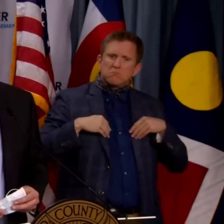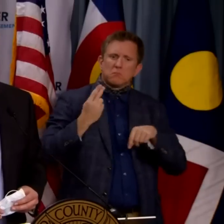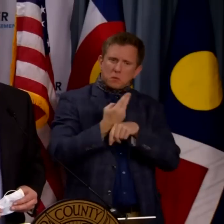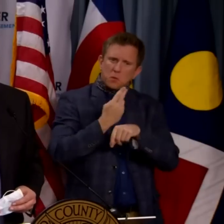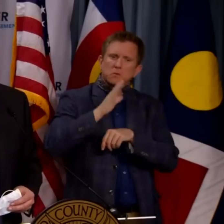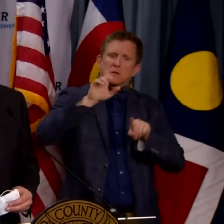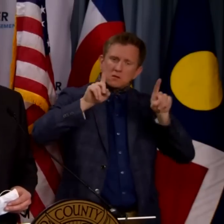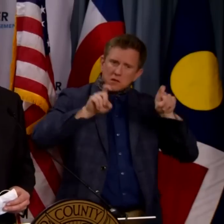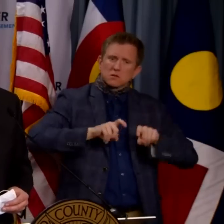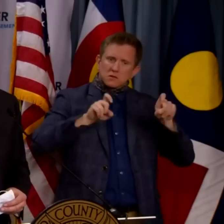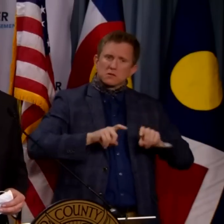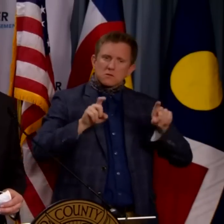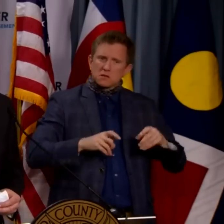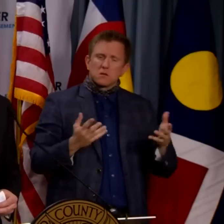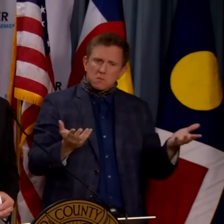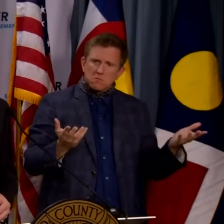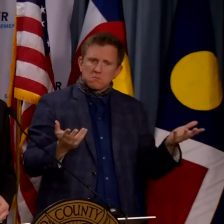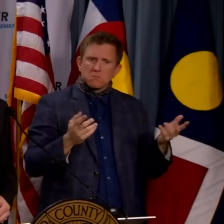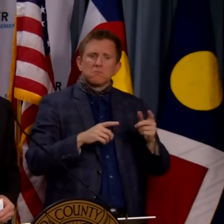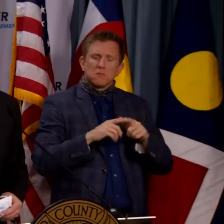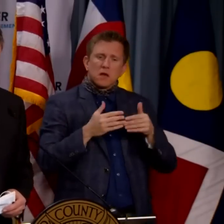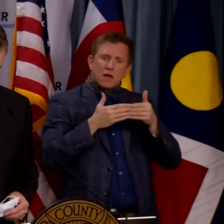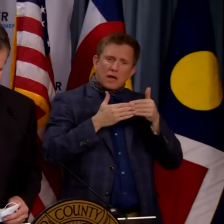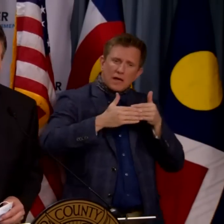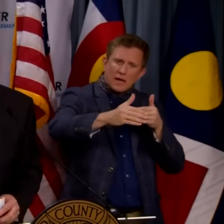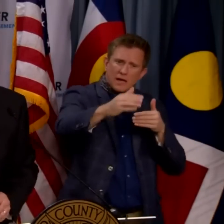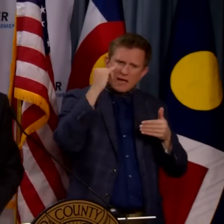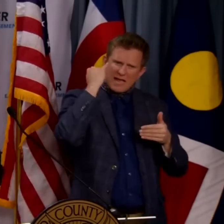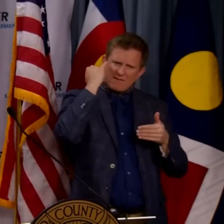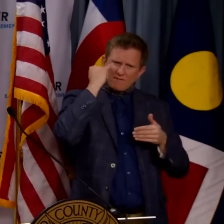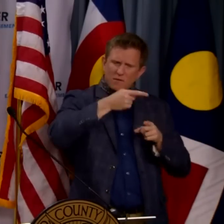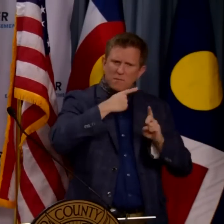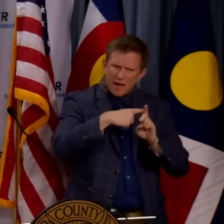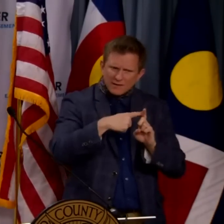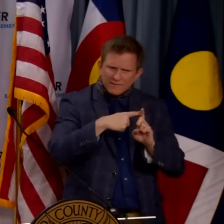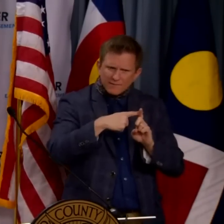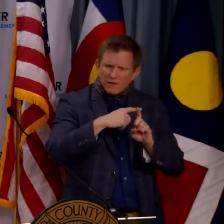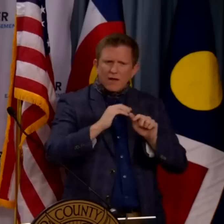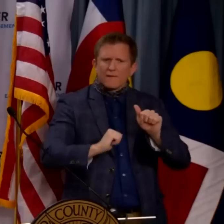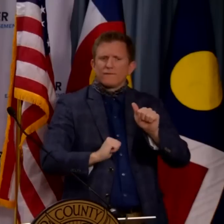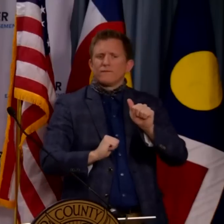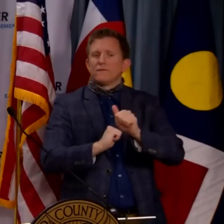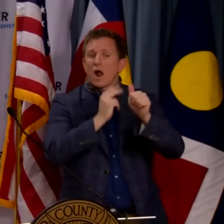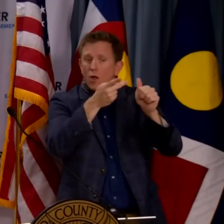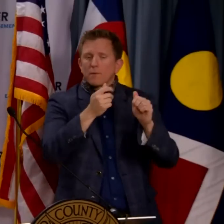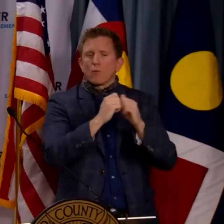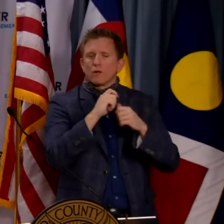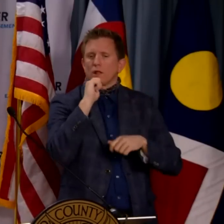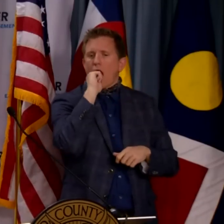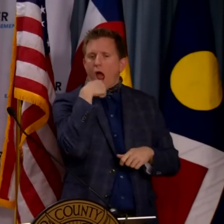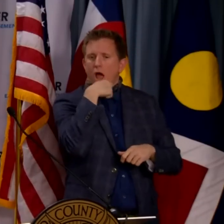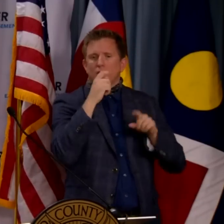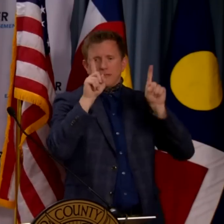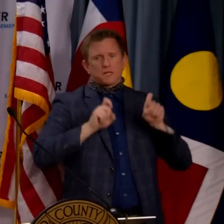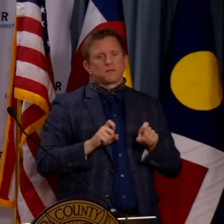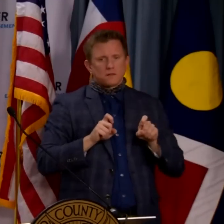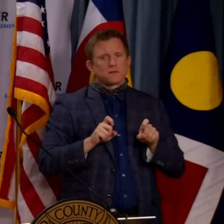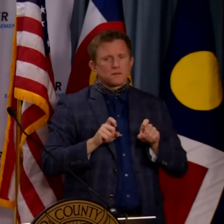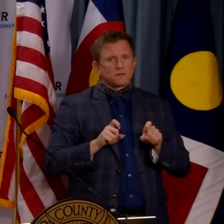for the purposes that we're using here in Denver. So I can't speak to the reliability of all of the 90 or so tests that are